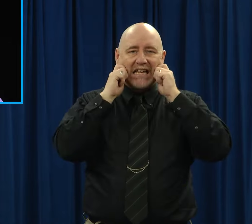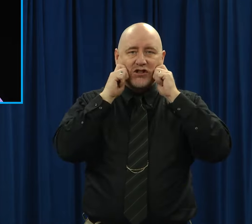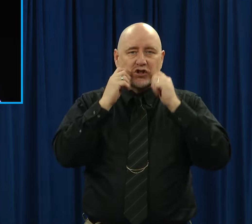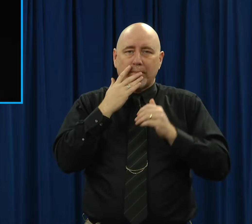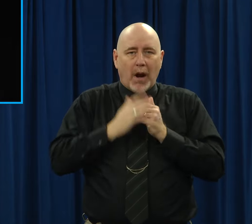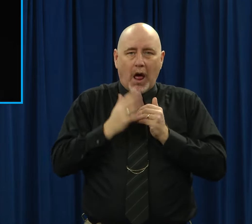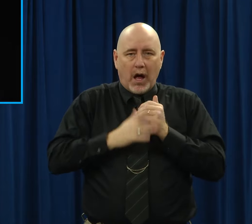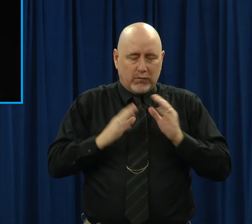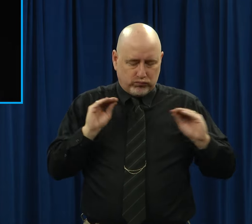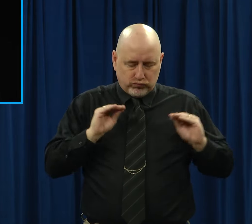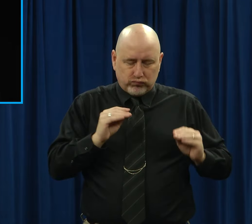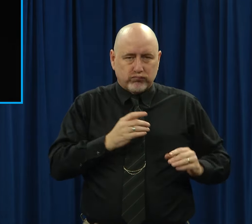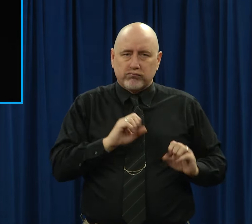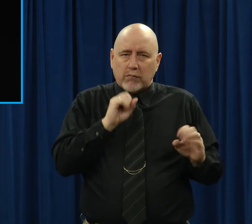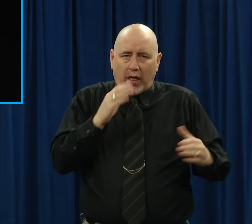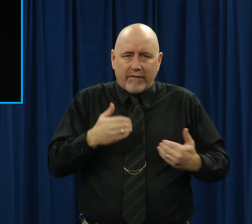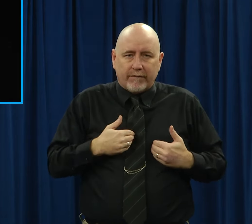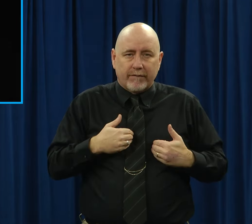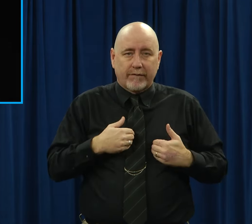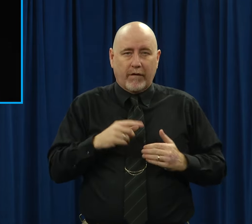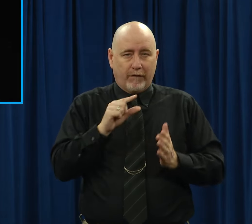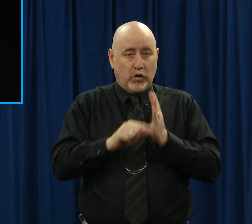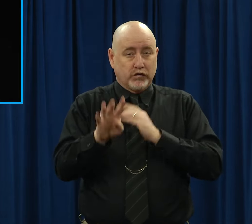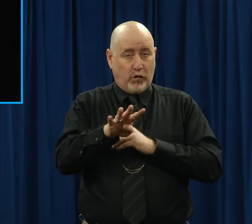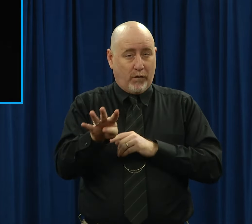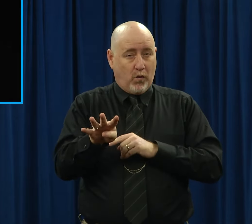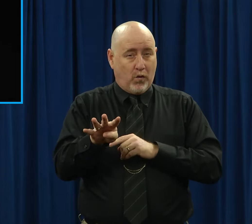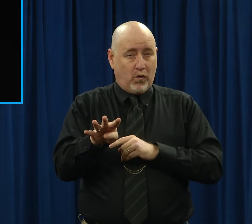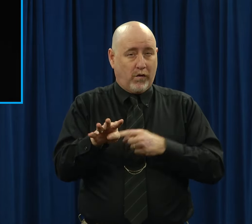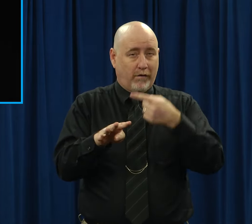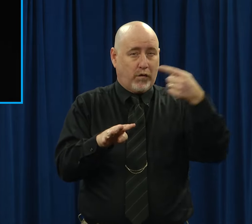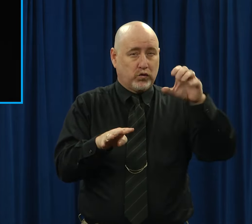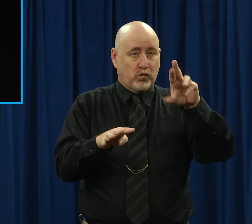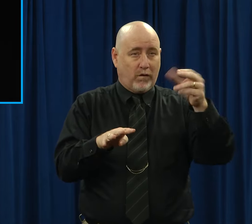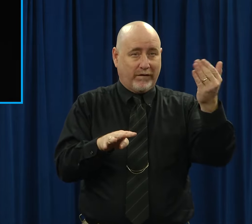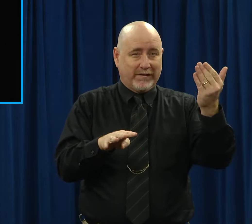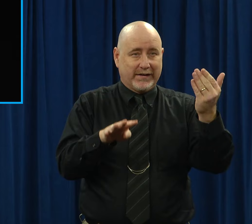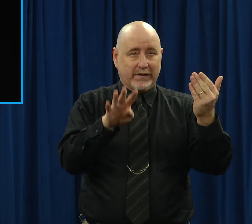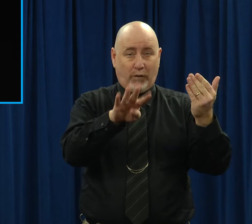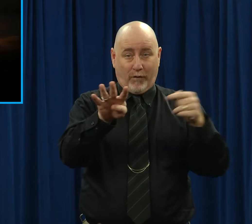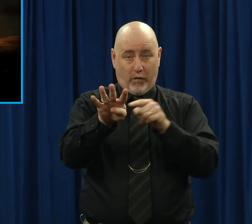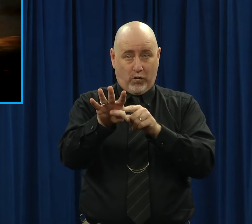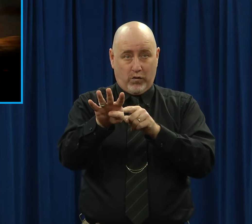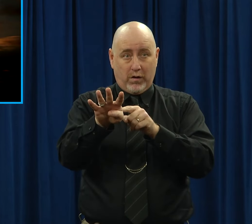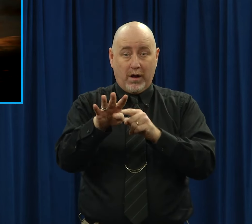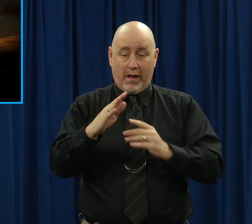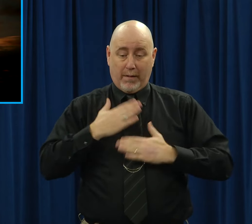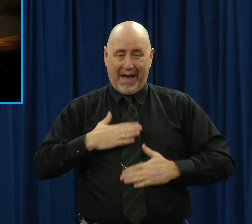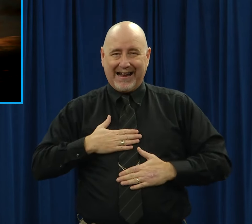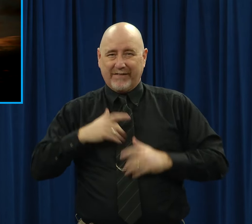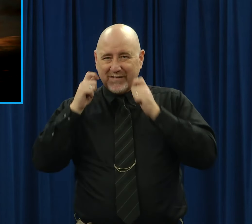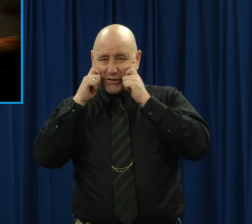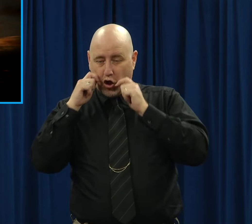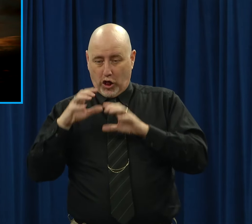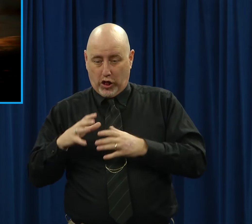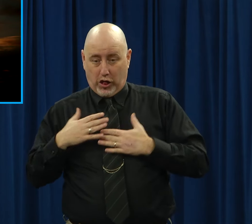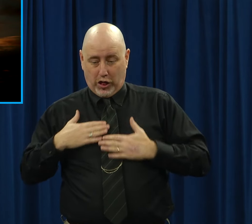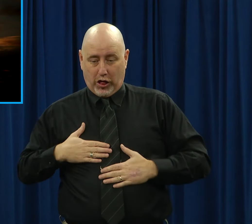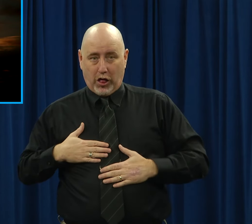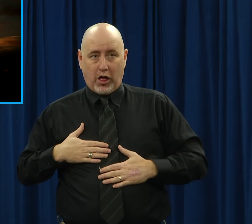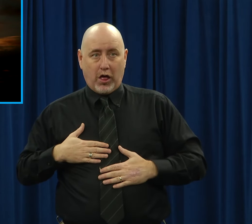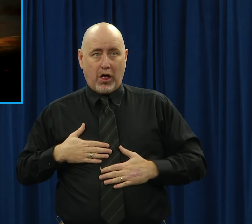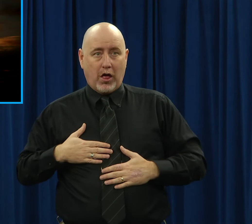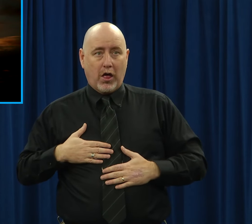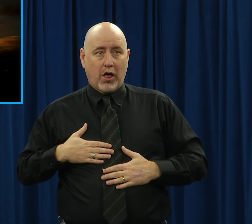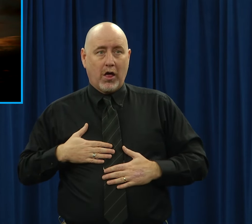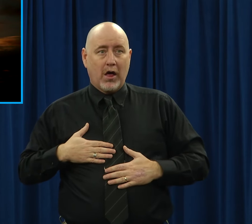not be a flesh and blood body. Listen to this from verse 44 of 1 Corinthians 15. The body, that is the physical